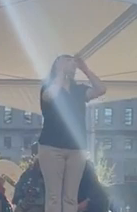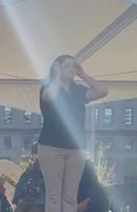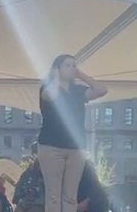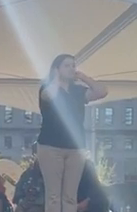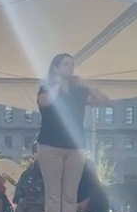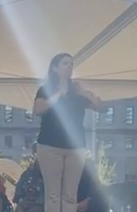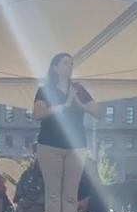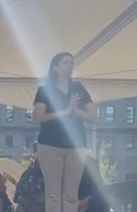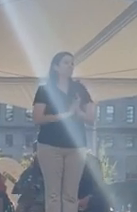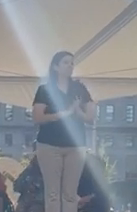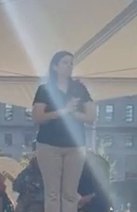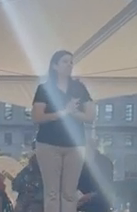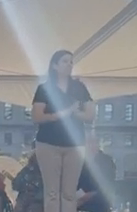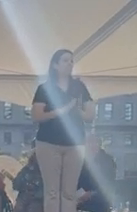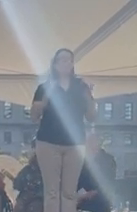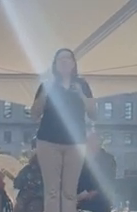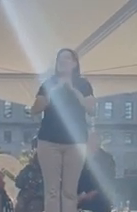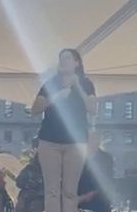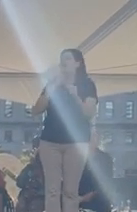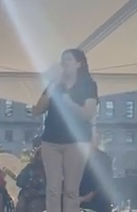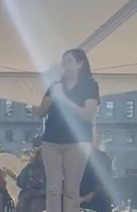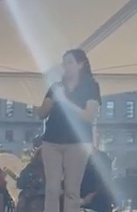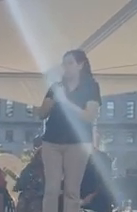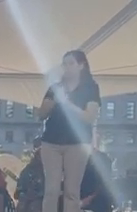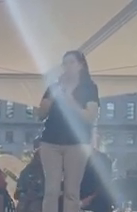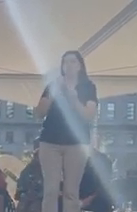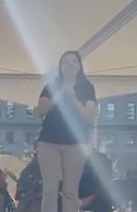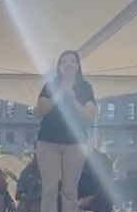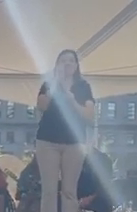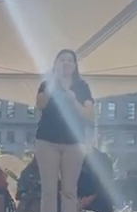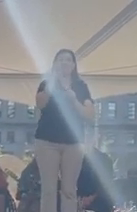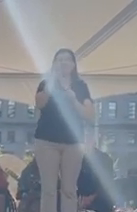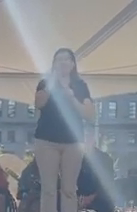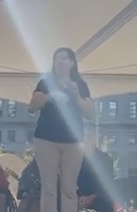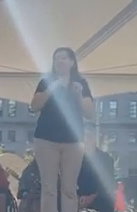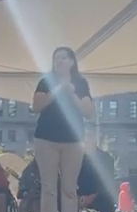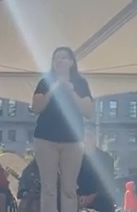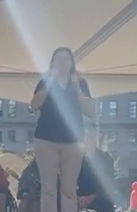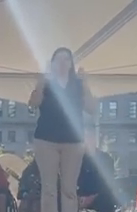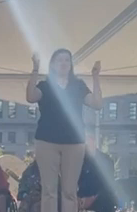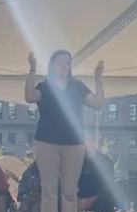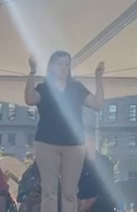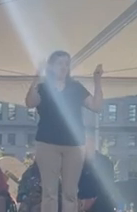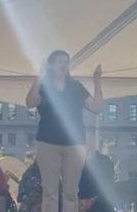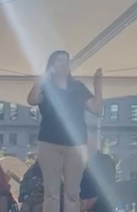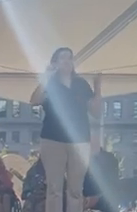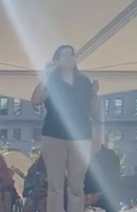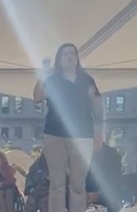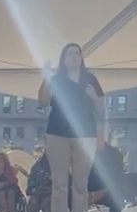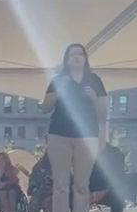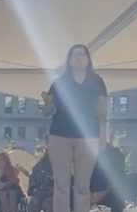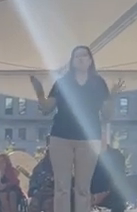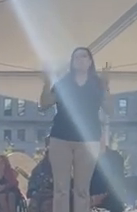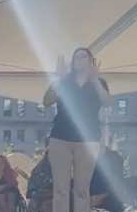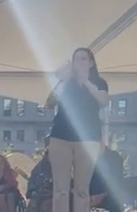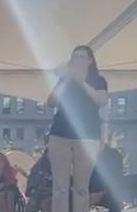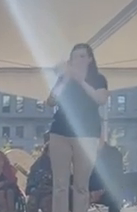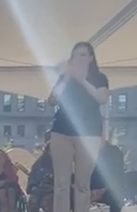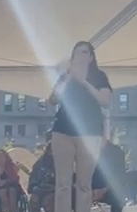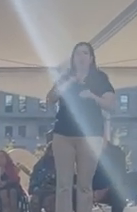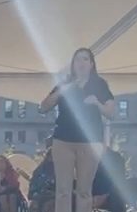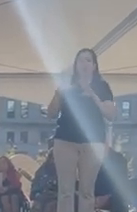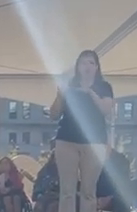This year marks the 40th anniversary of another very important and impactful